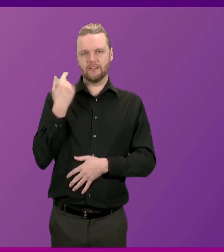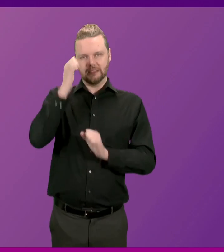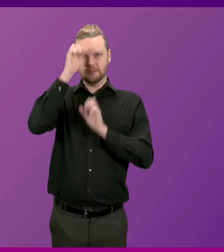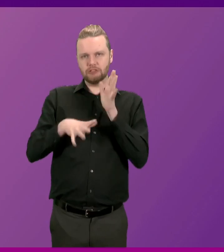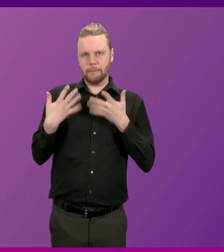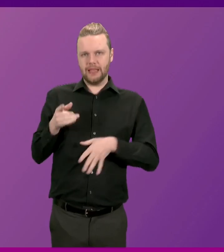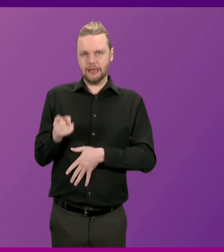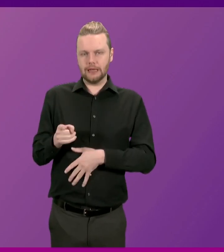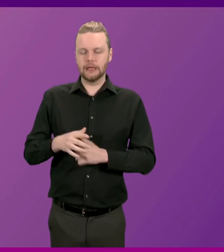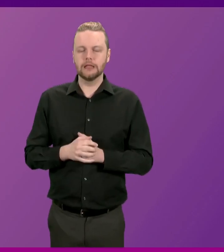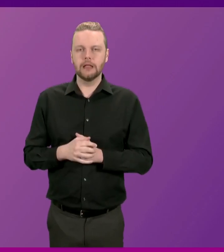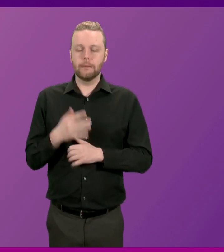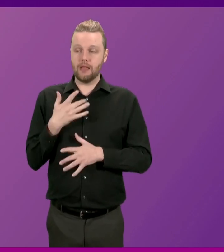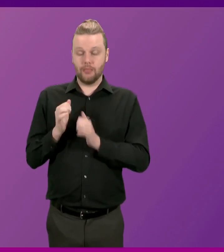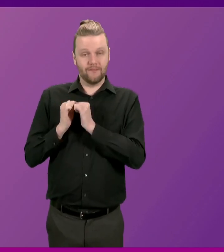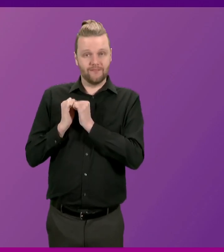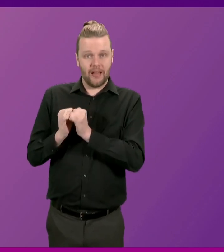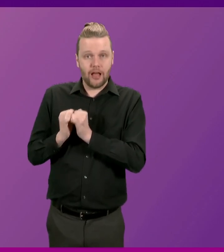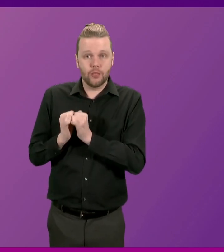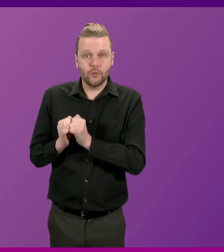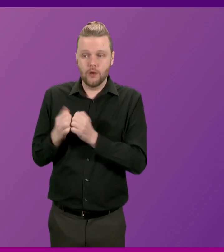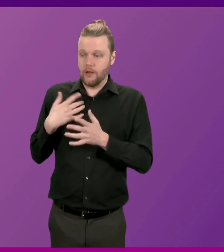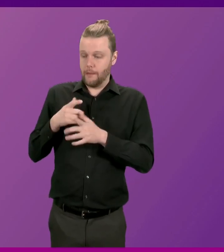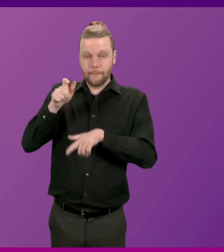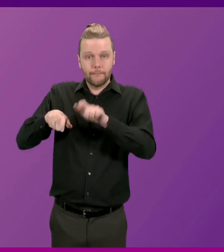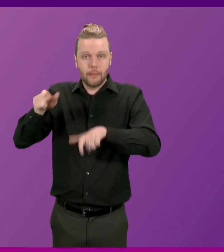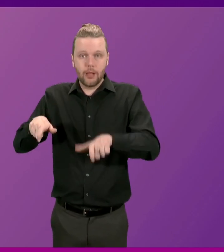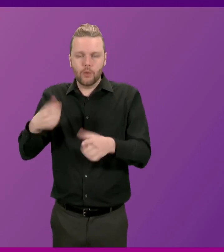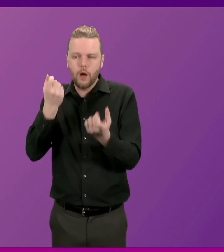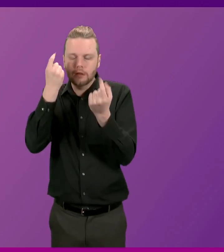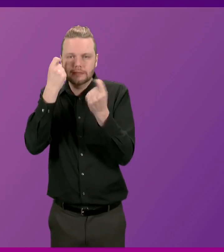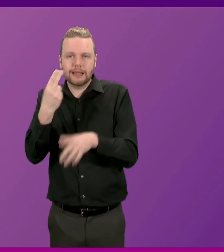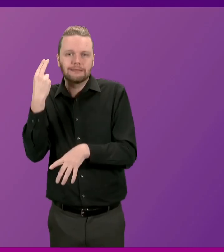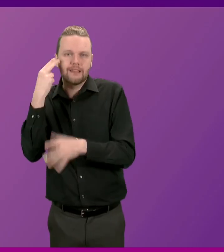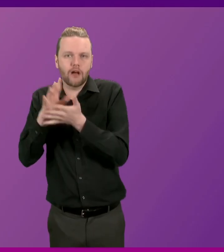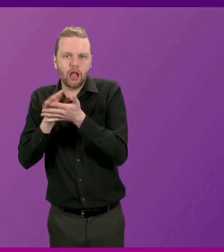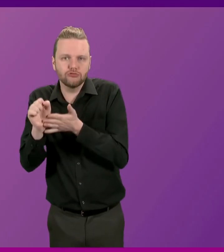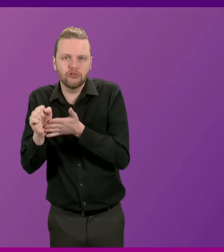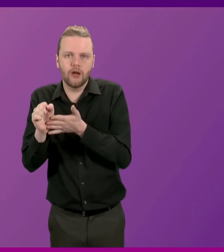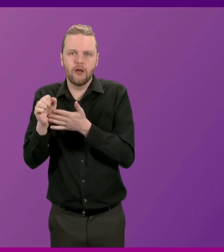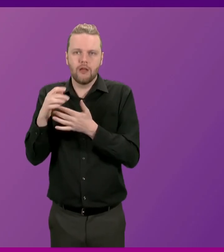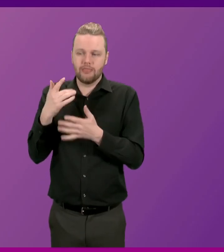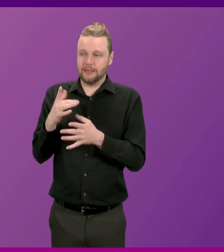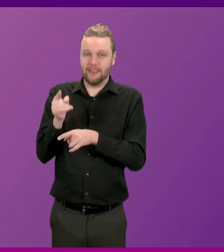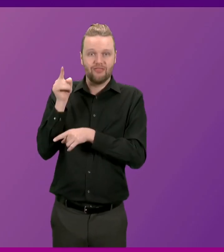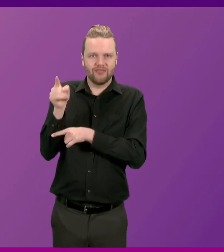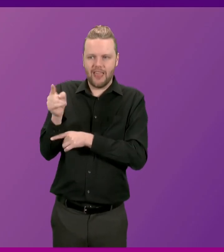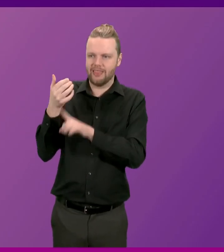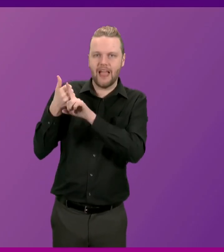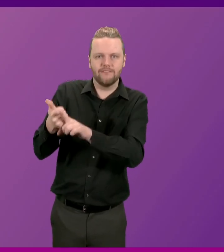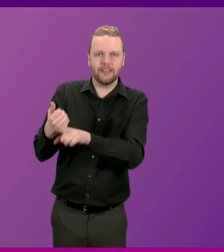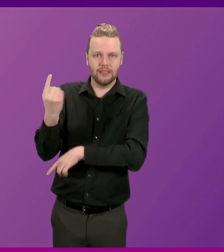experience, and the value that having people who understand deaf culture as being those advocates.